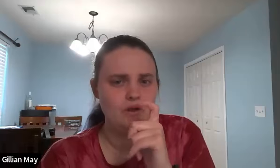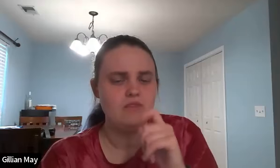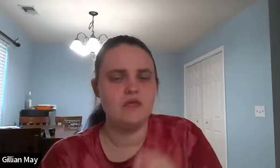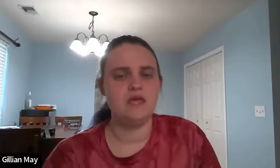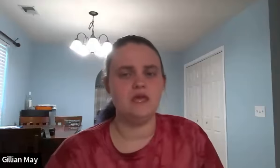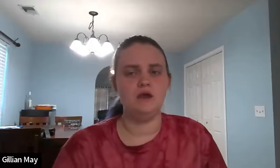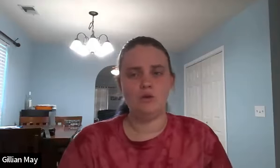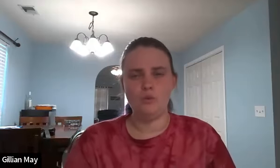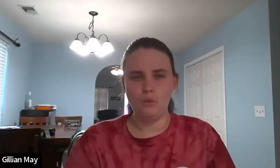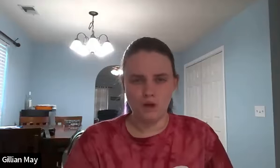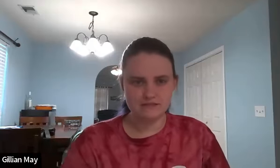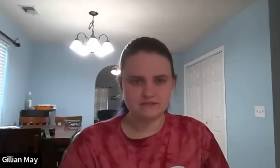and then what.